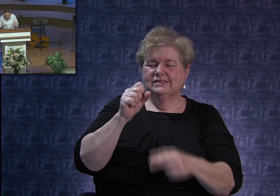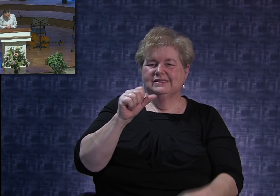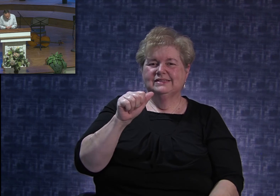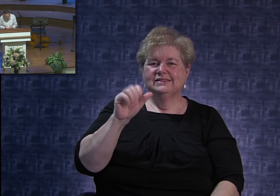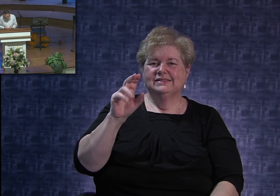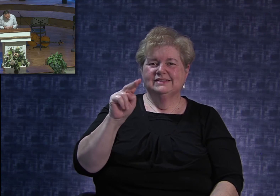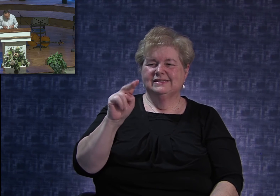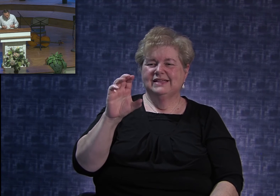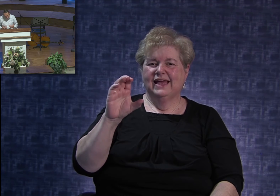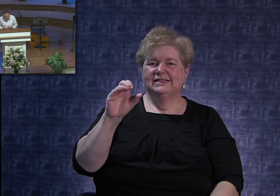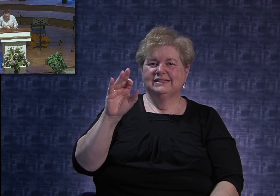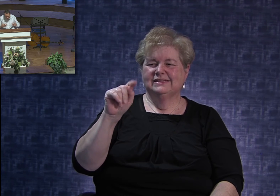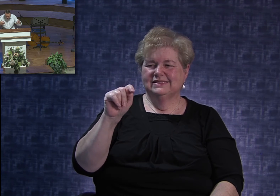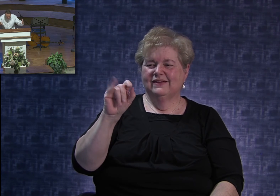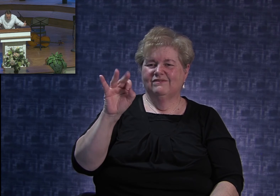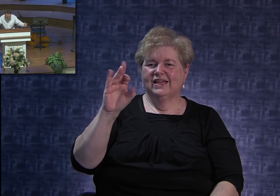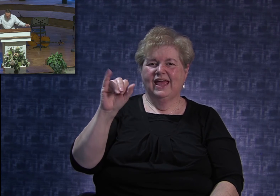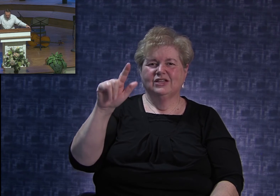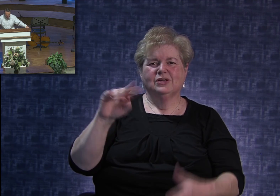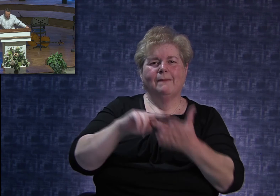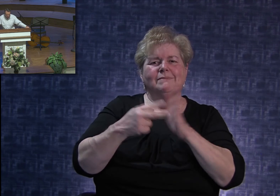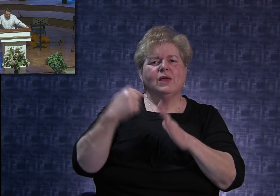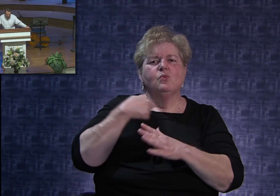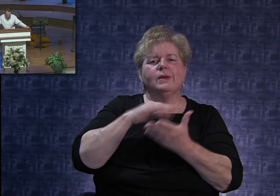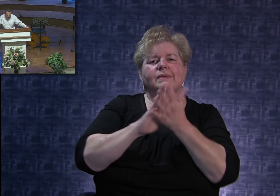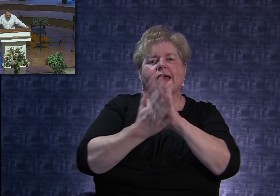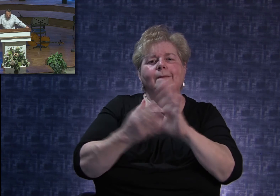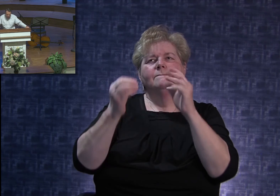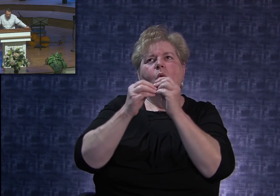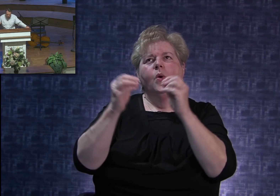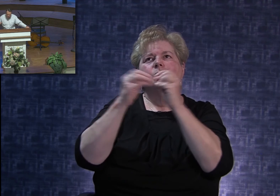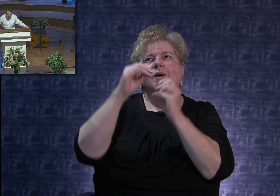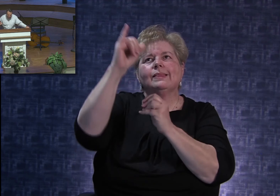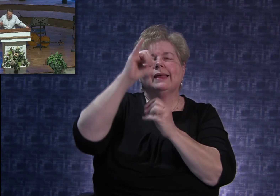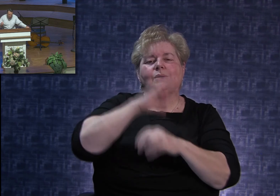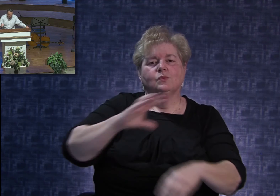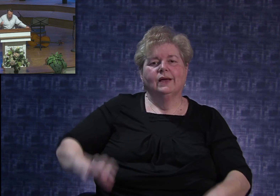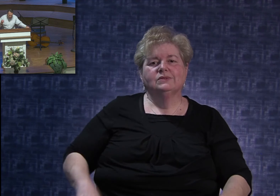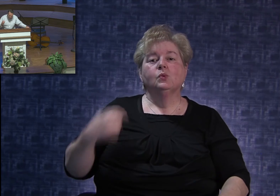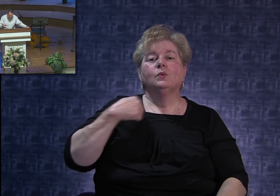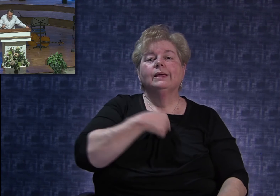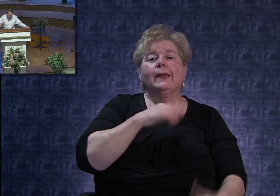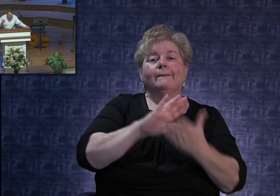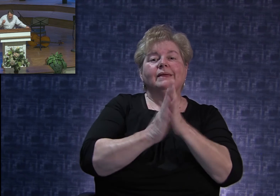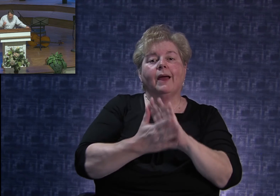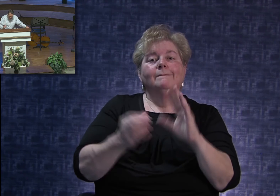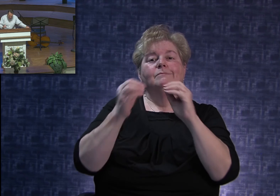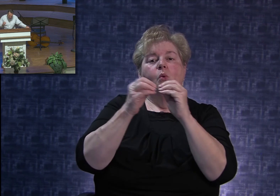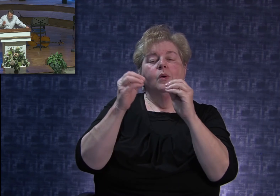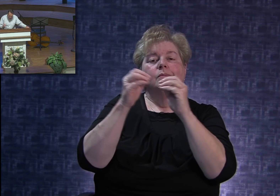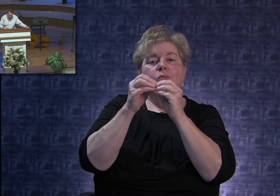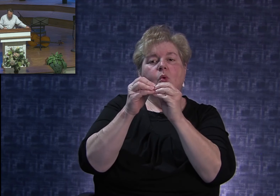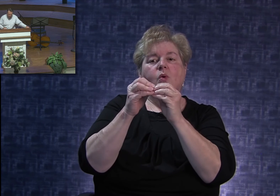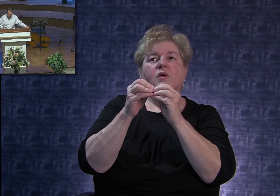This process in which we are growing more like Christ. We are called to become more and more